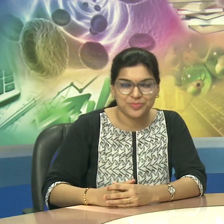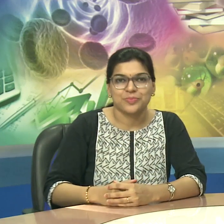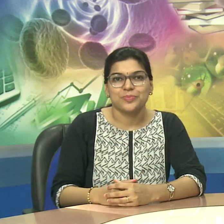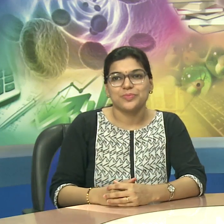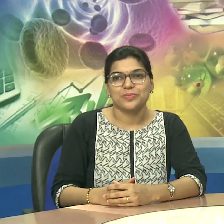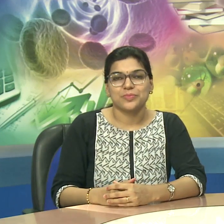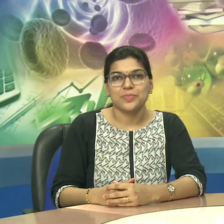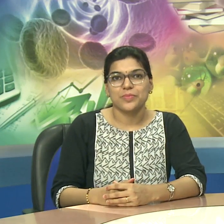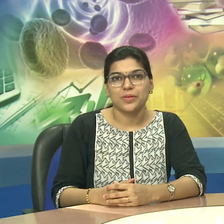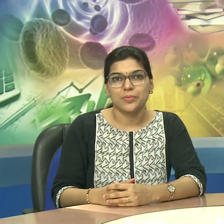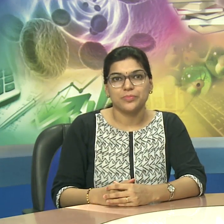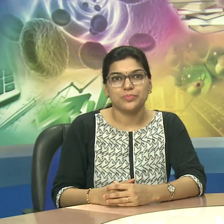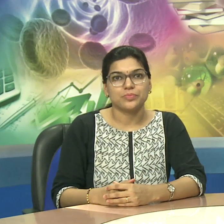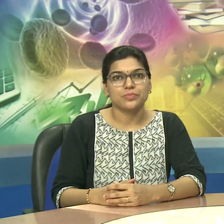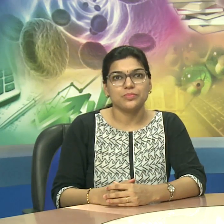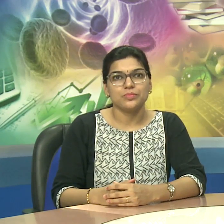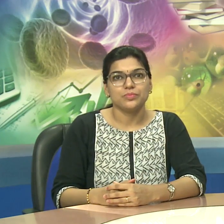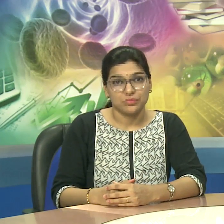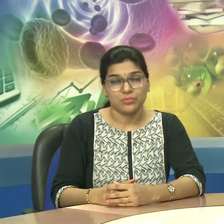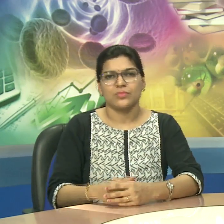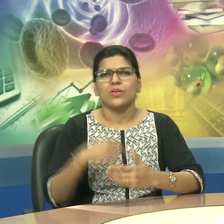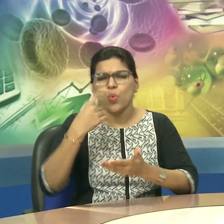talk those same sentences.